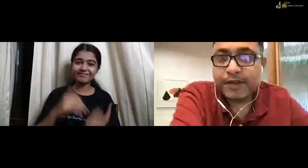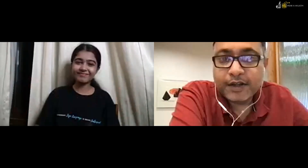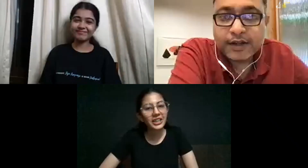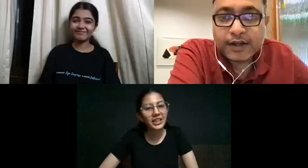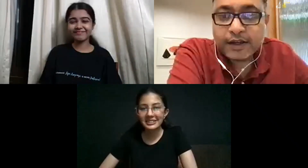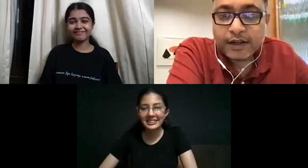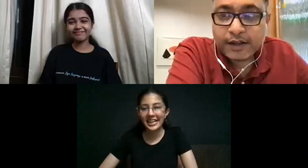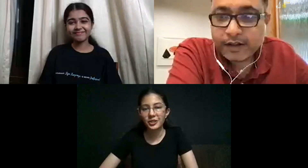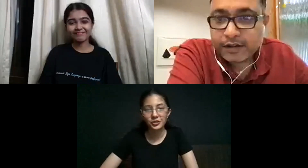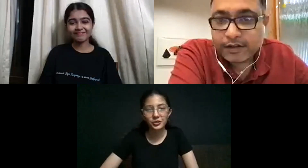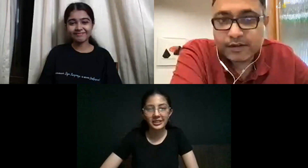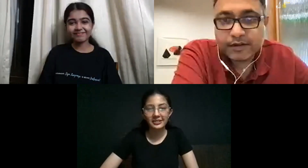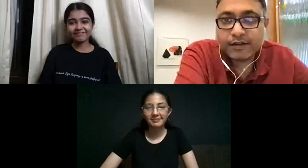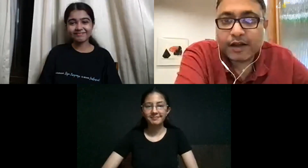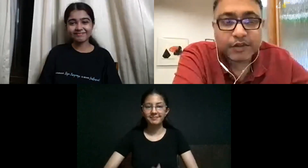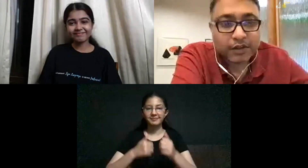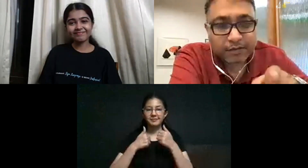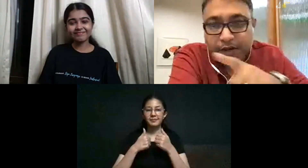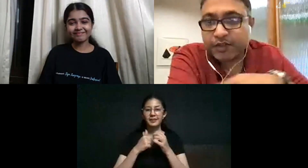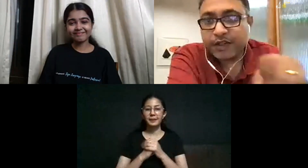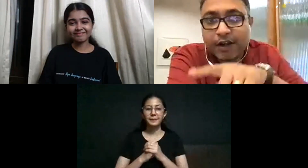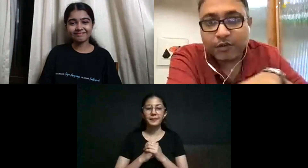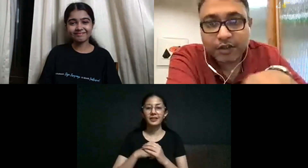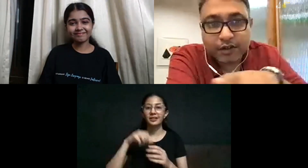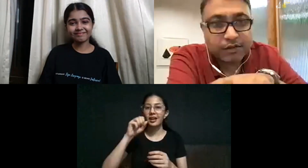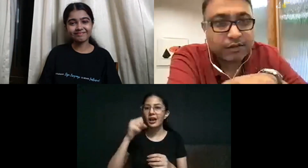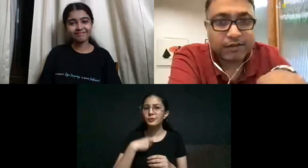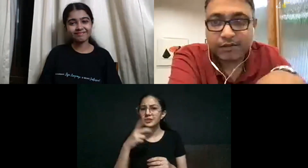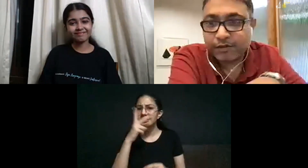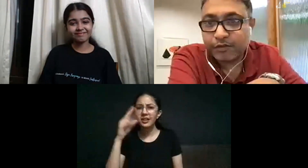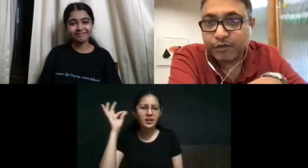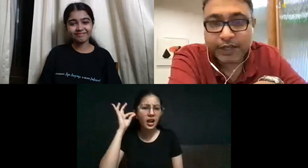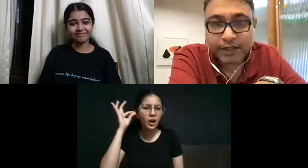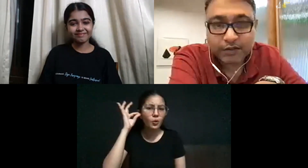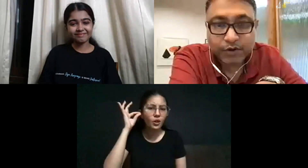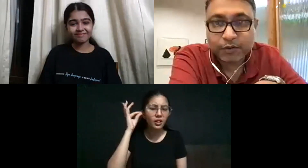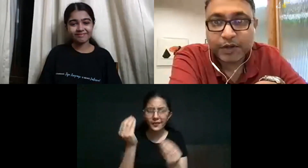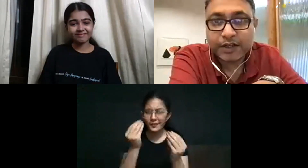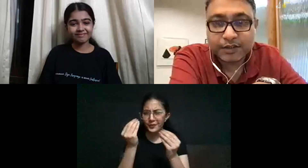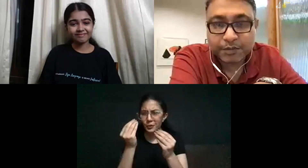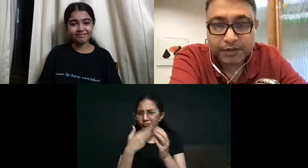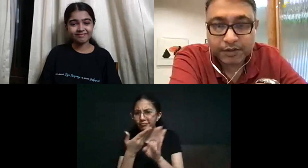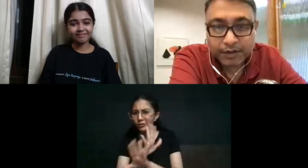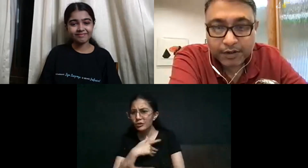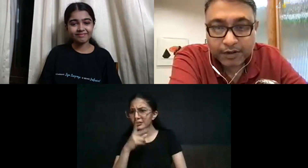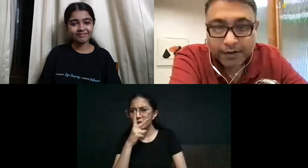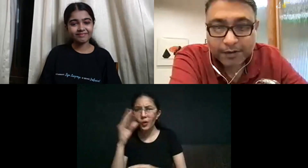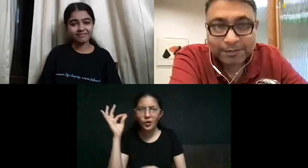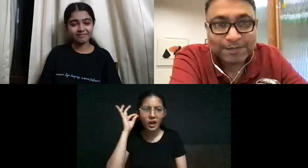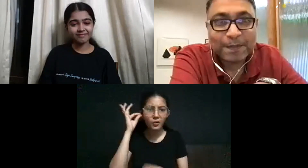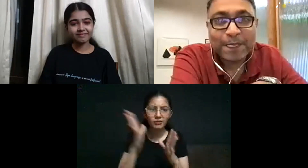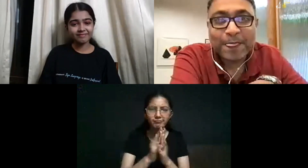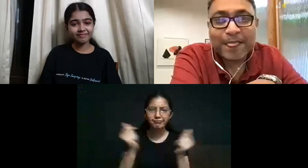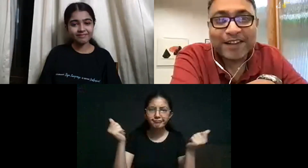share your experiences and your story. I was seeing Rahul here a few seconds ago. I don't know where he disappeared.